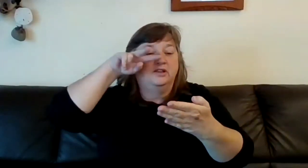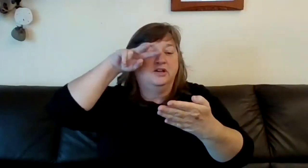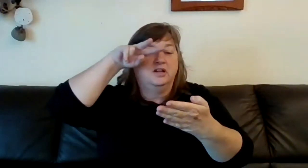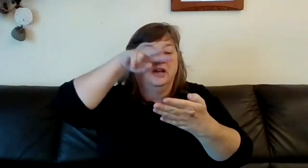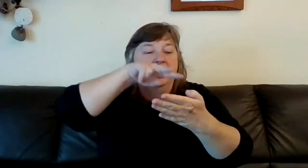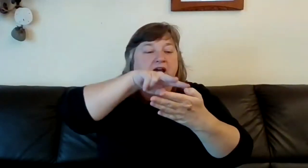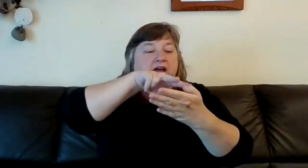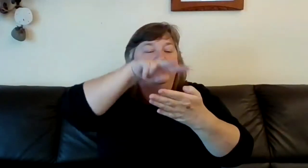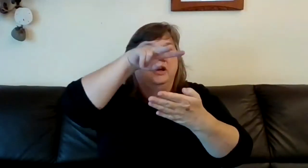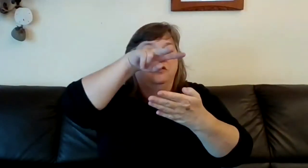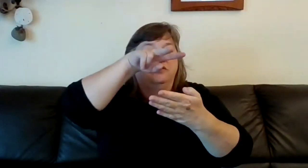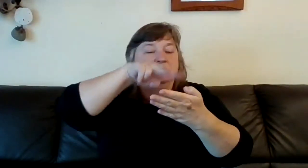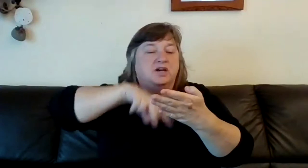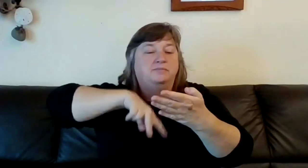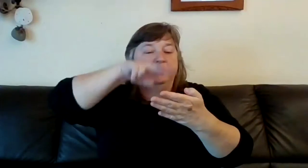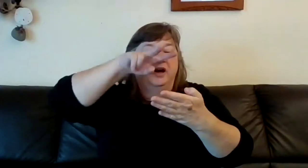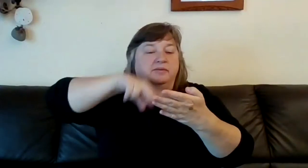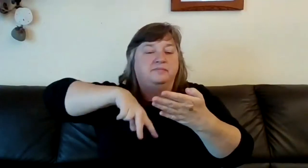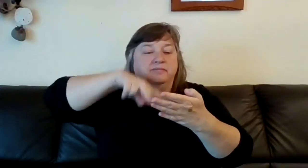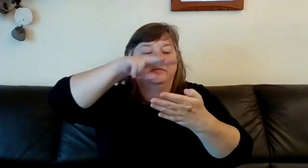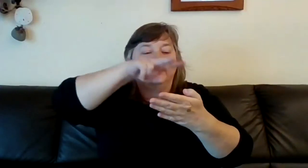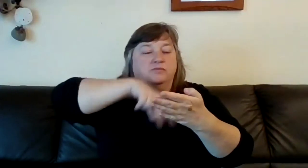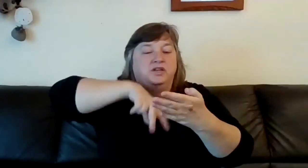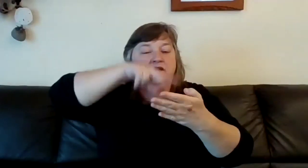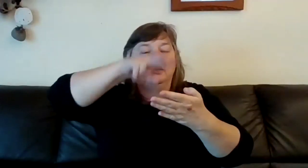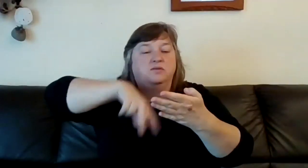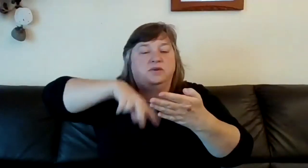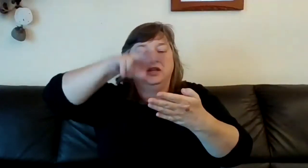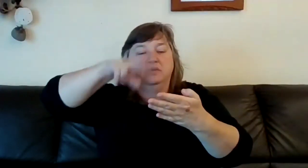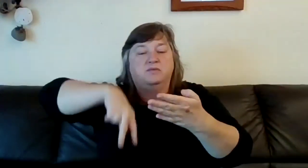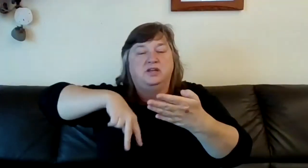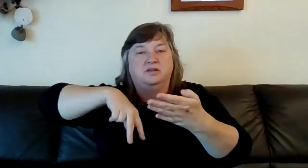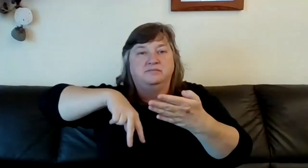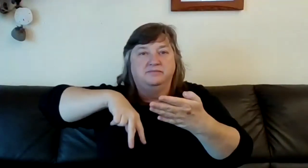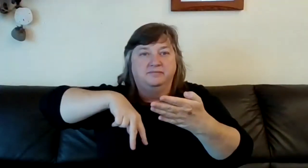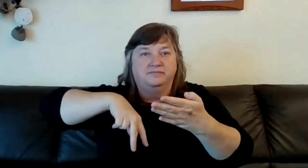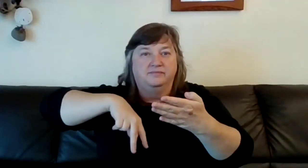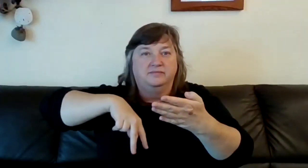look, and they go from top to bottom. Reading, reading, reading.